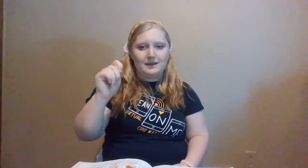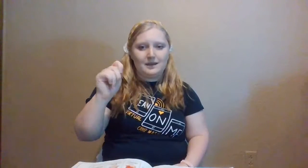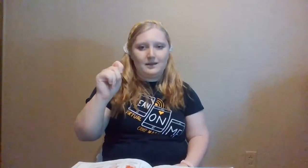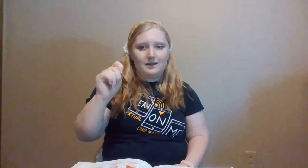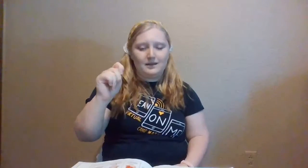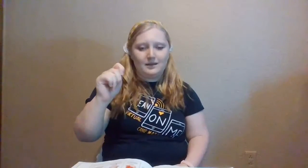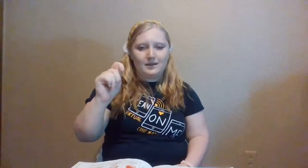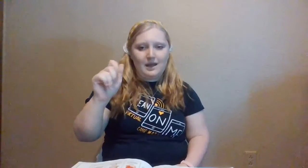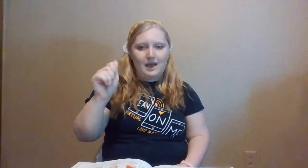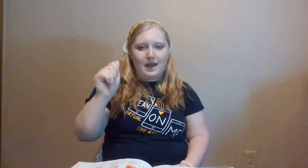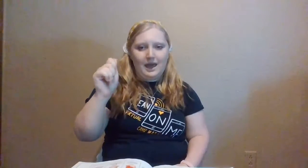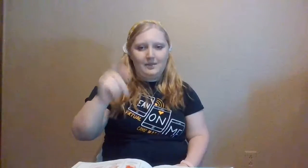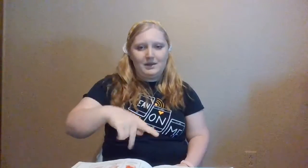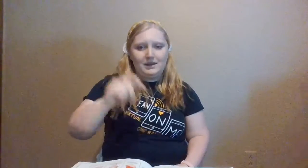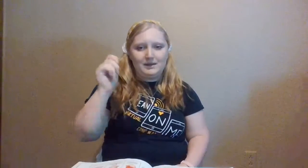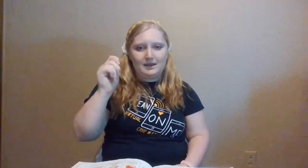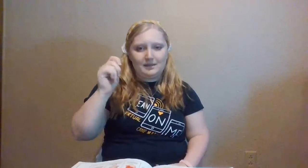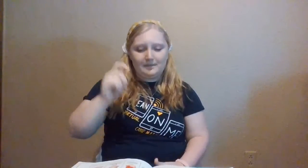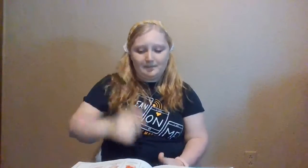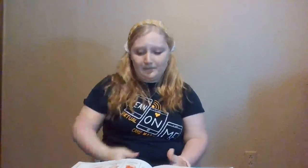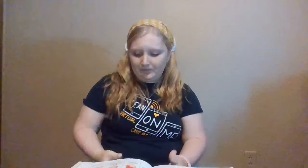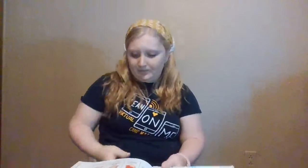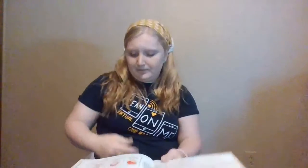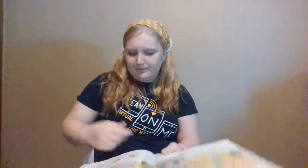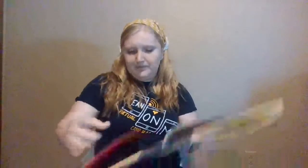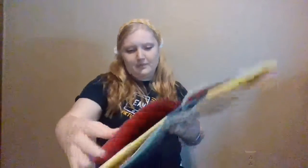A-P-T. A-P-T.